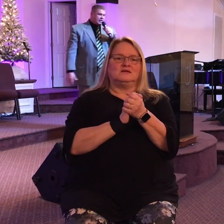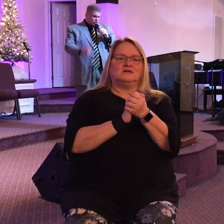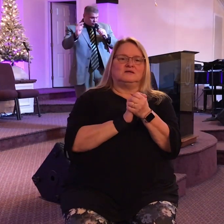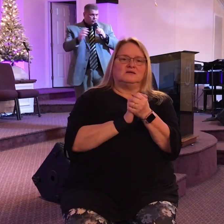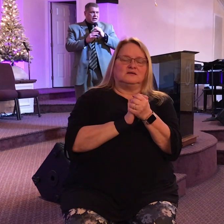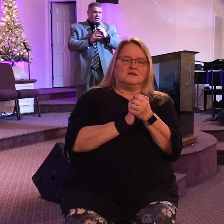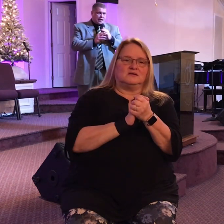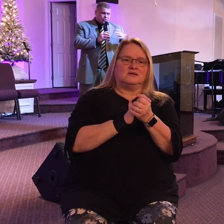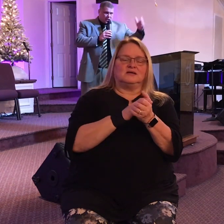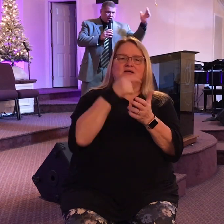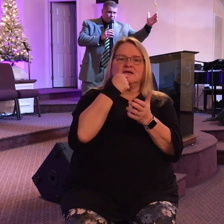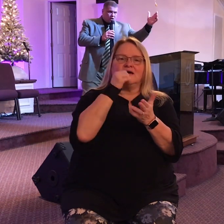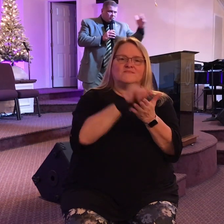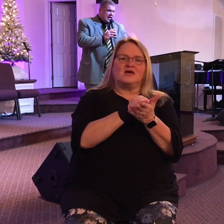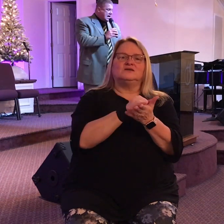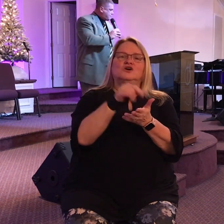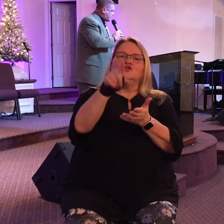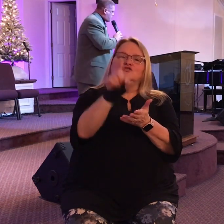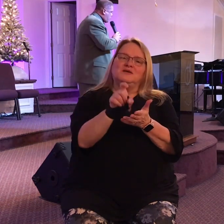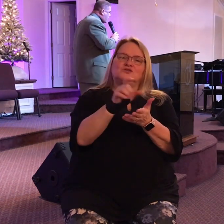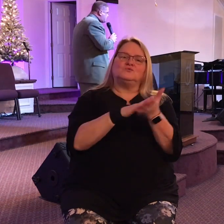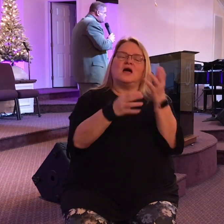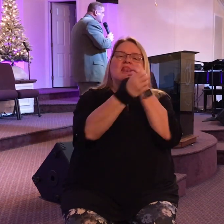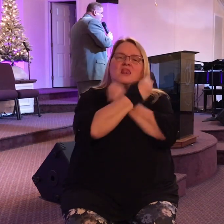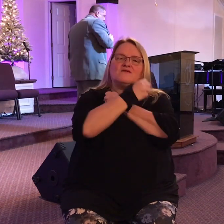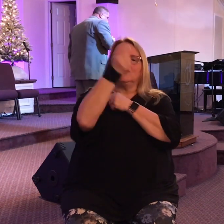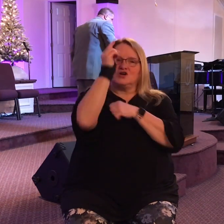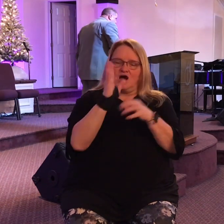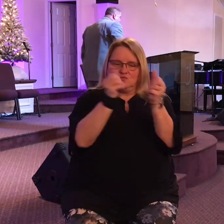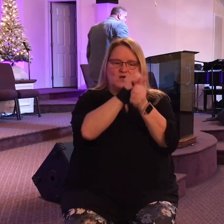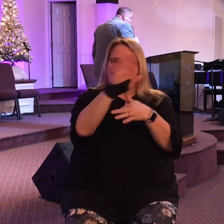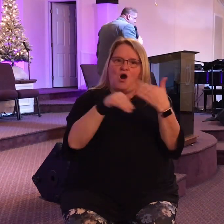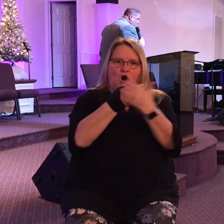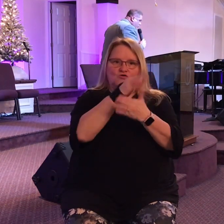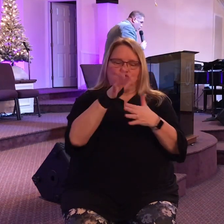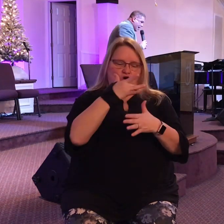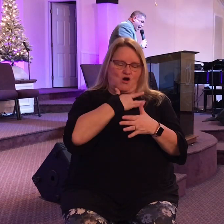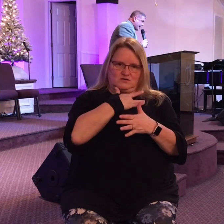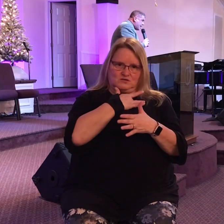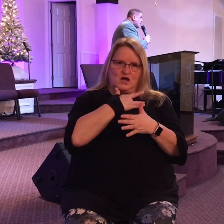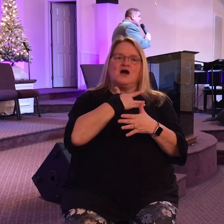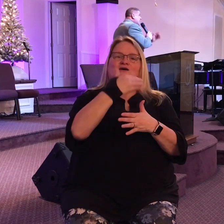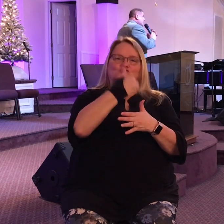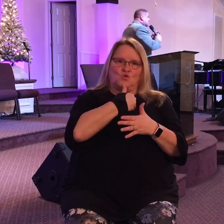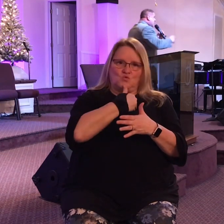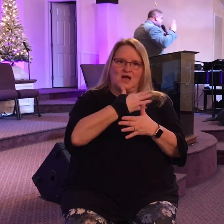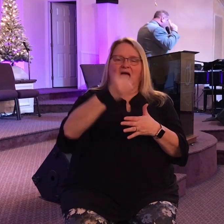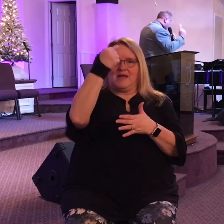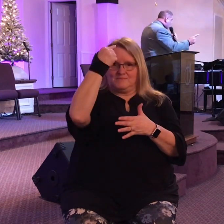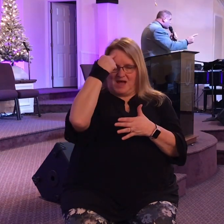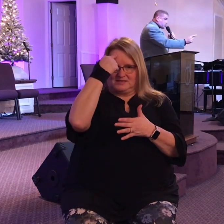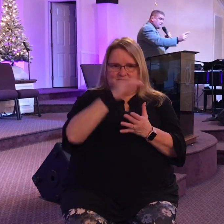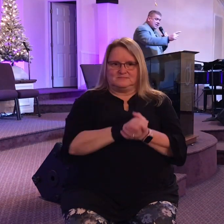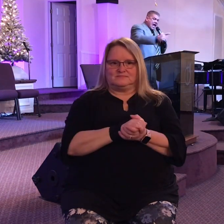says, these are the two great commandments. You got to love the Lord thy God with all your heart, with all your soul, and with all your mind. He said, this is